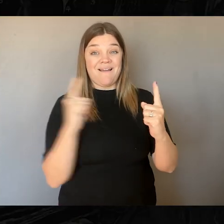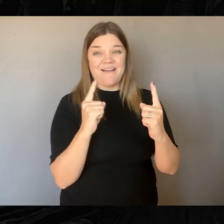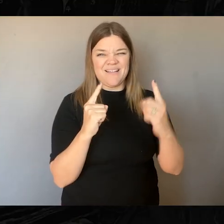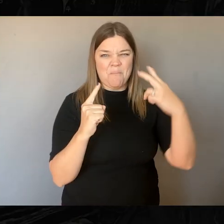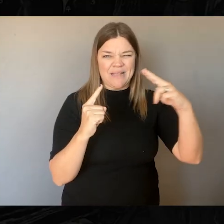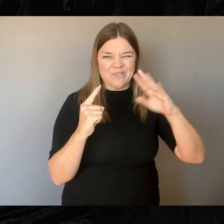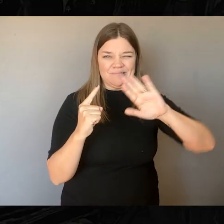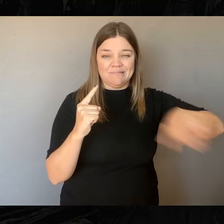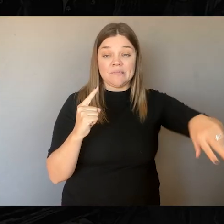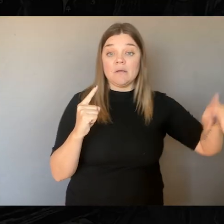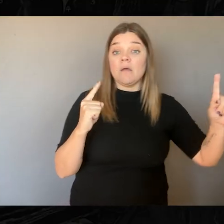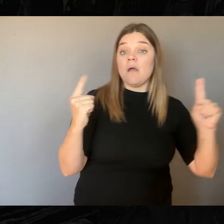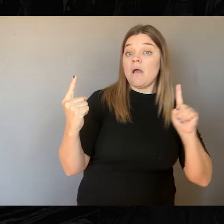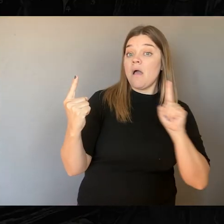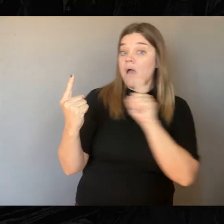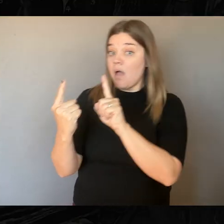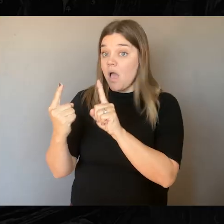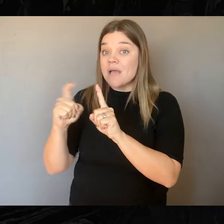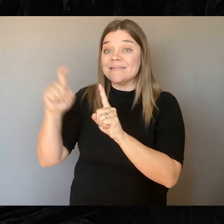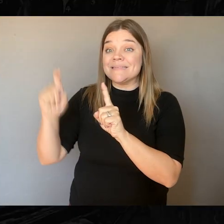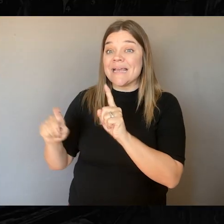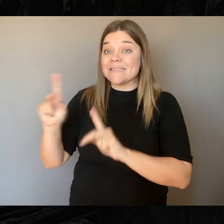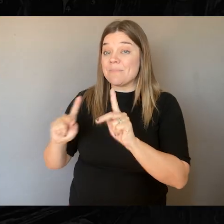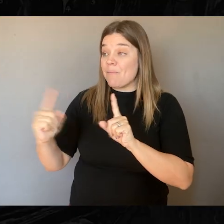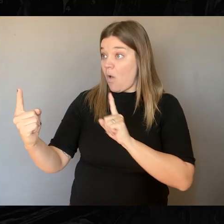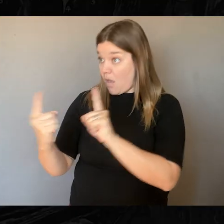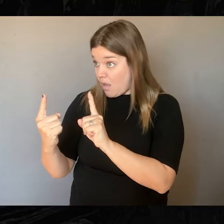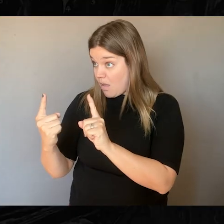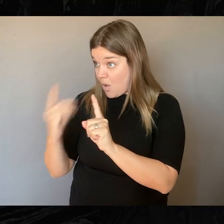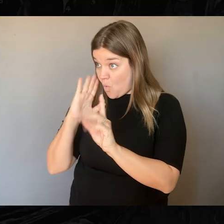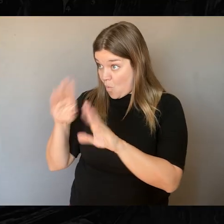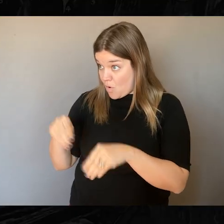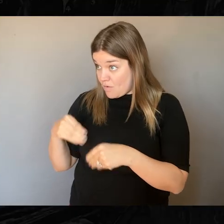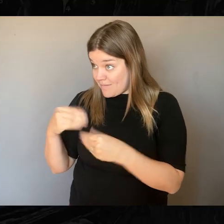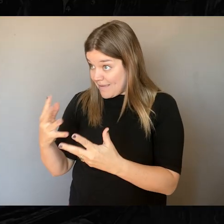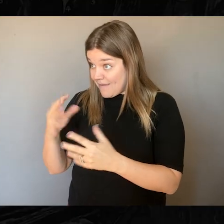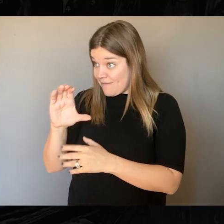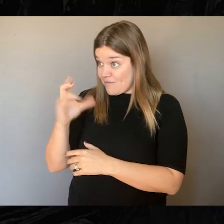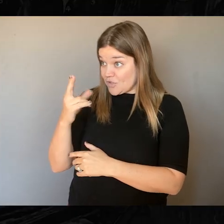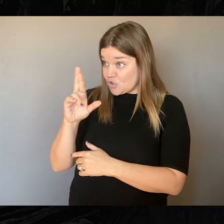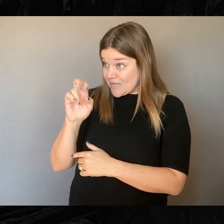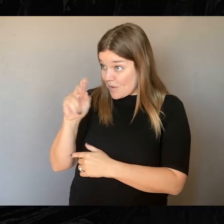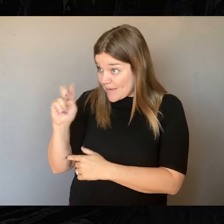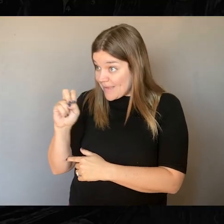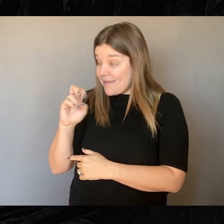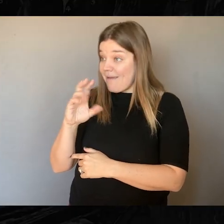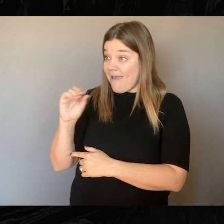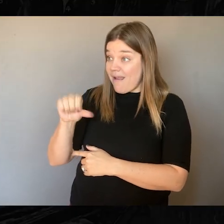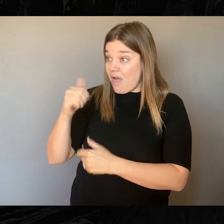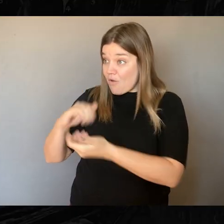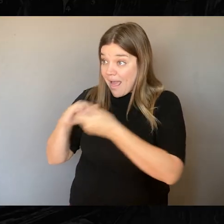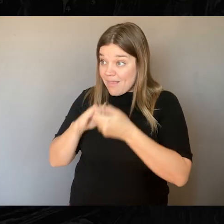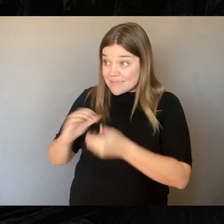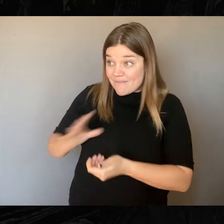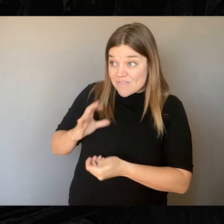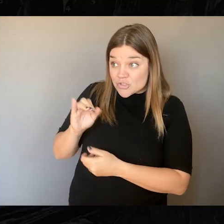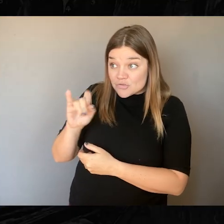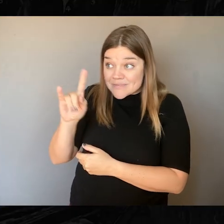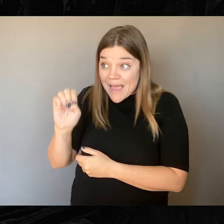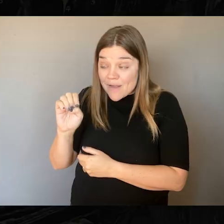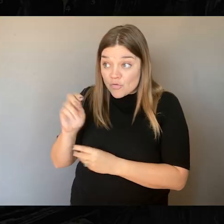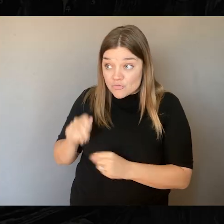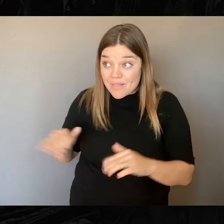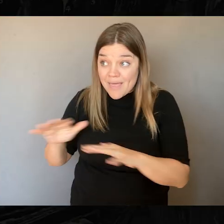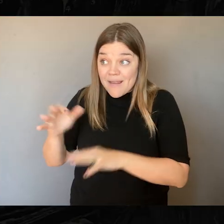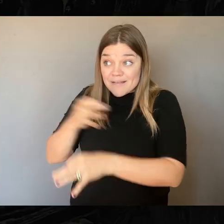Texans, to see if the Texans would agree to give the Cherokees and their allies official title to lands in East Texas in